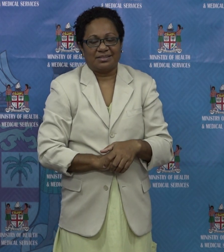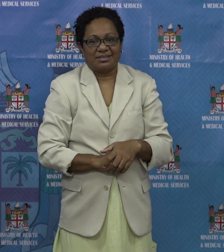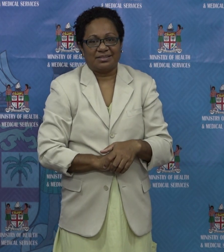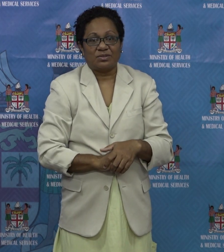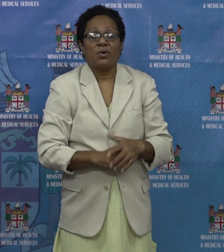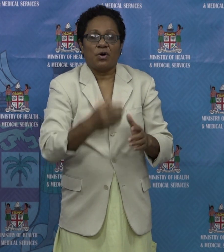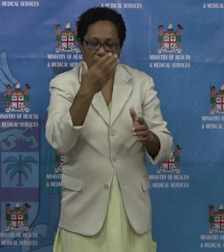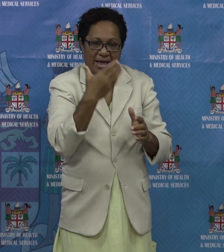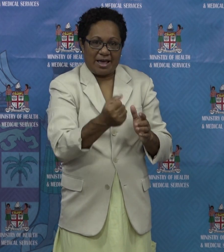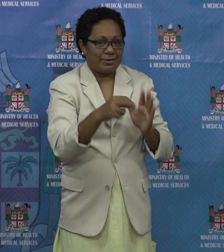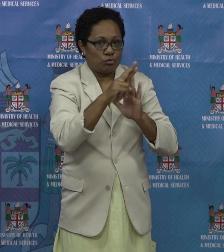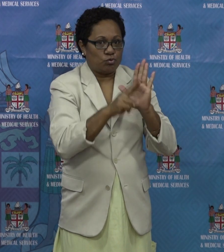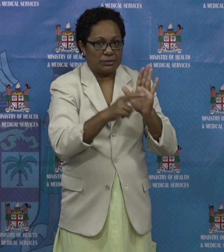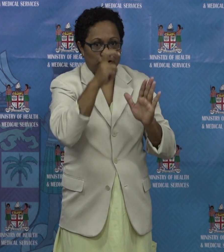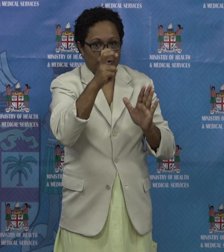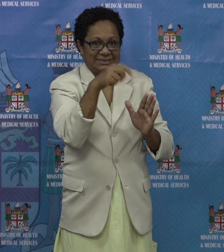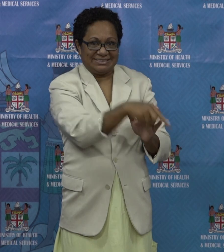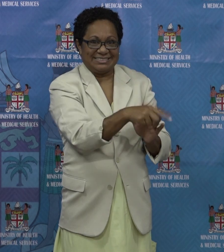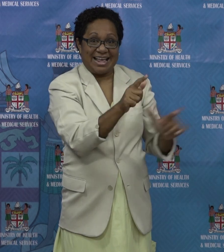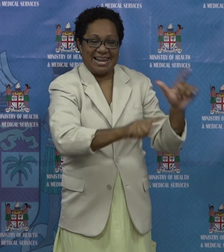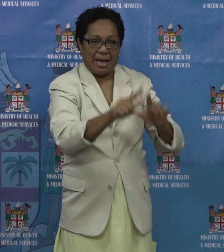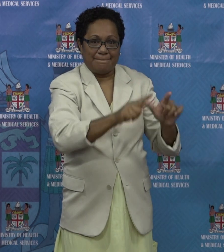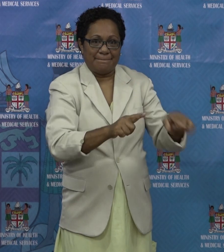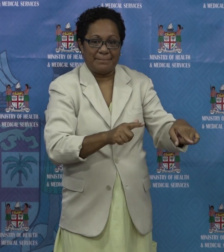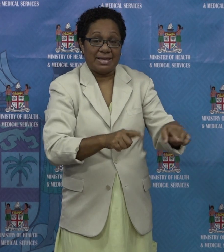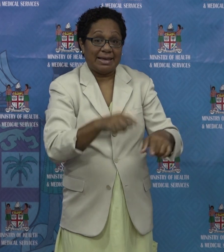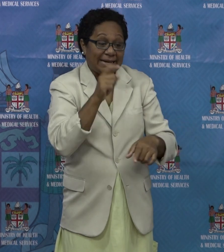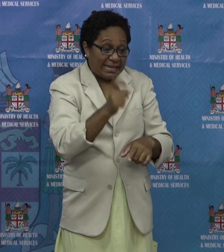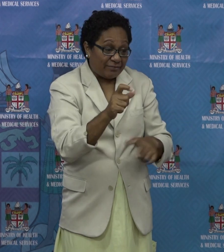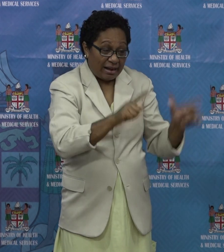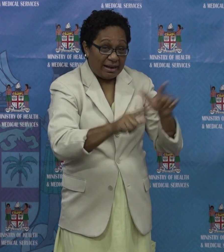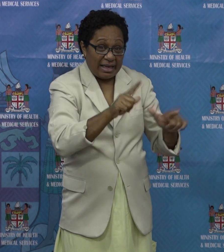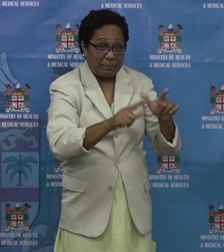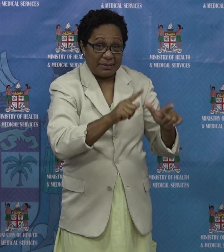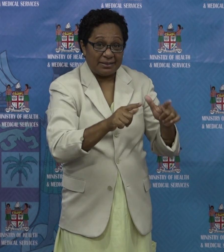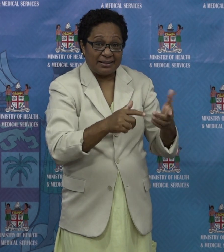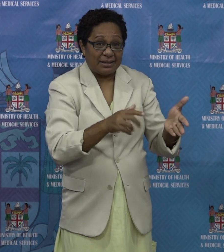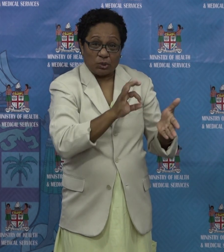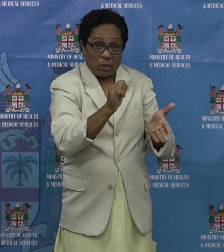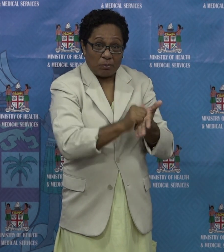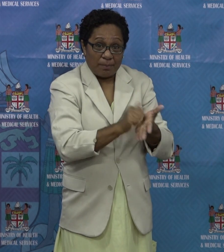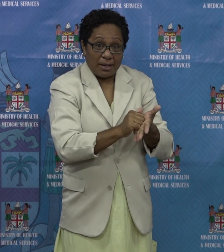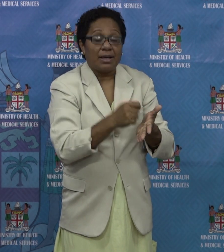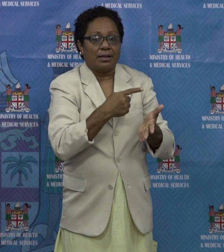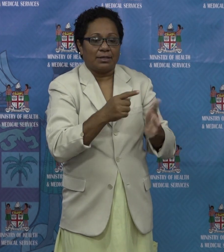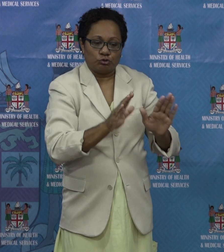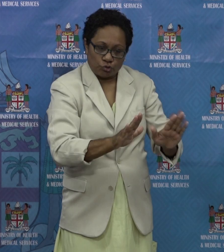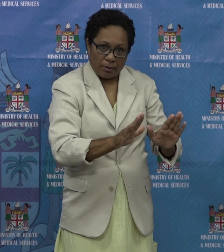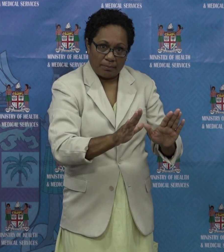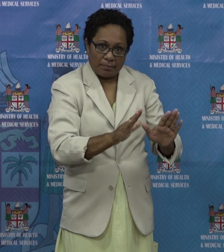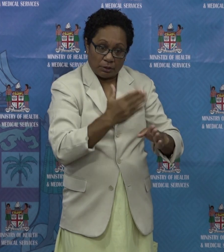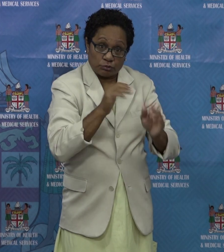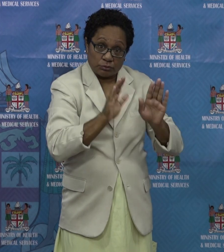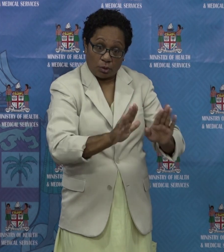laboratory standard that we have to maintain, and if laboratory standard is not high enough, we stop, we clean, and we'll get back